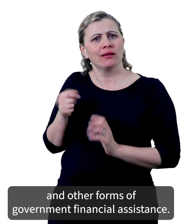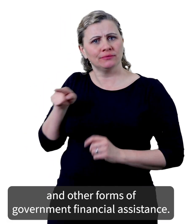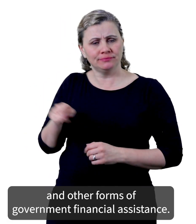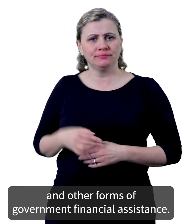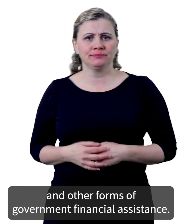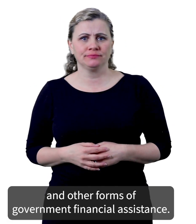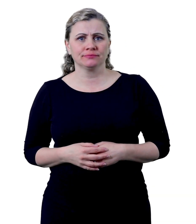assistance.